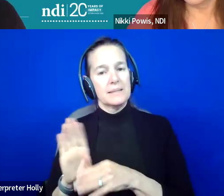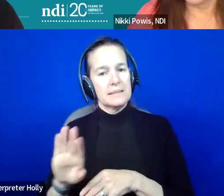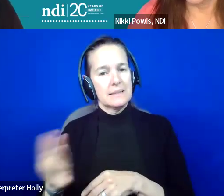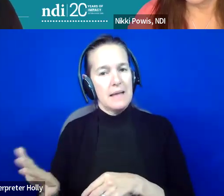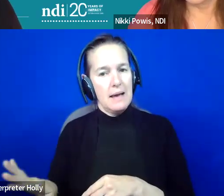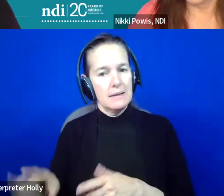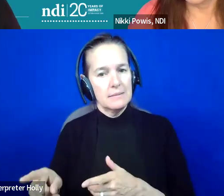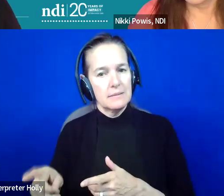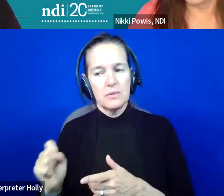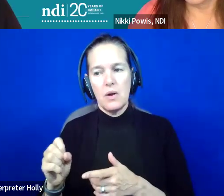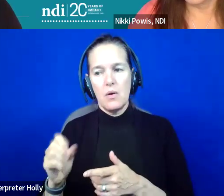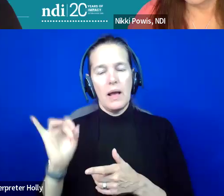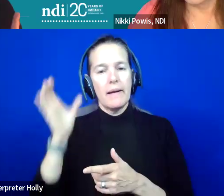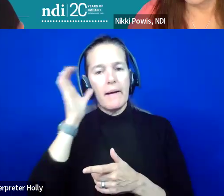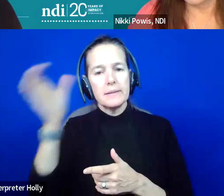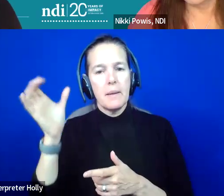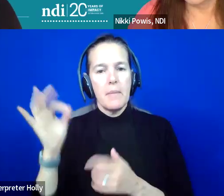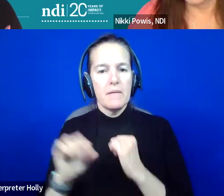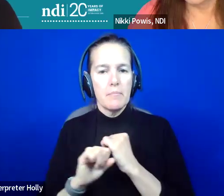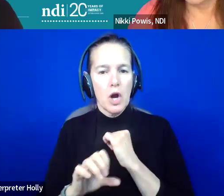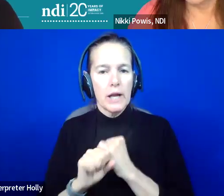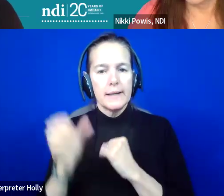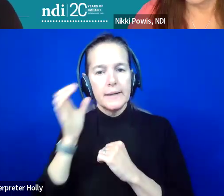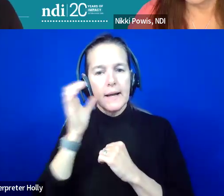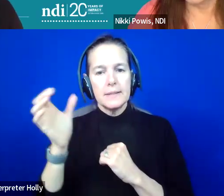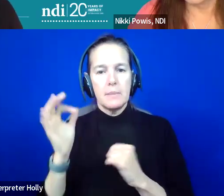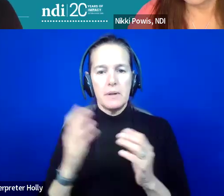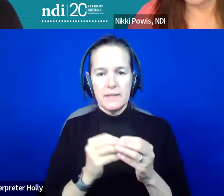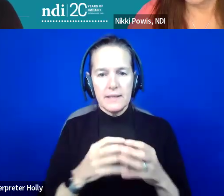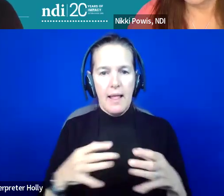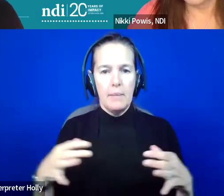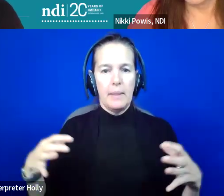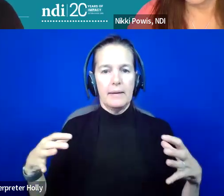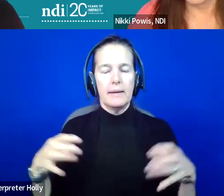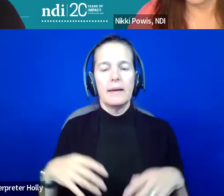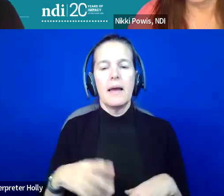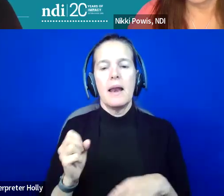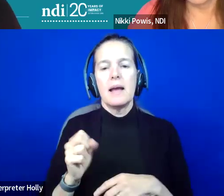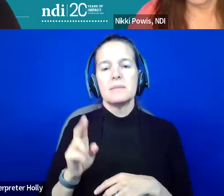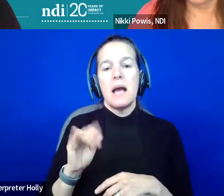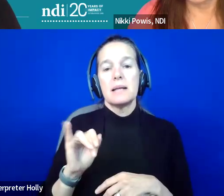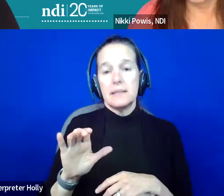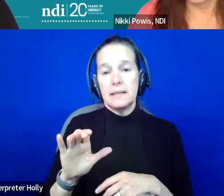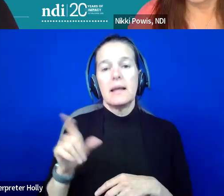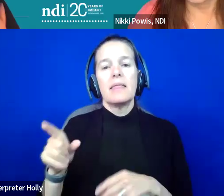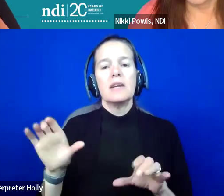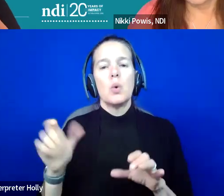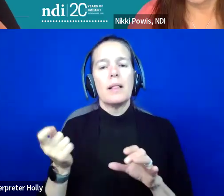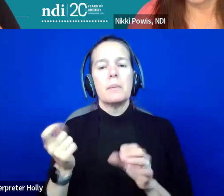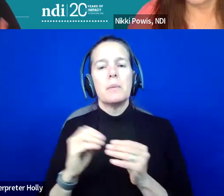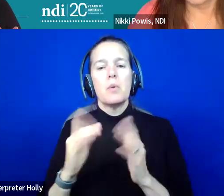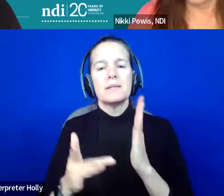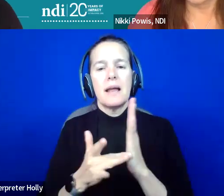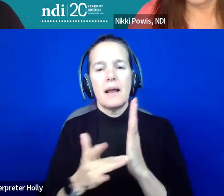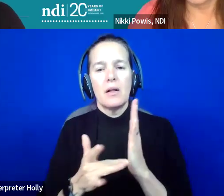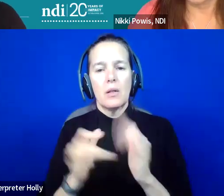to concepts of marketing, concepts of scalability, things like that. And then SBDIC, I've seen they do a little bit more technical work. So